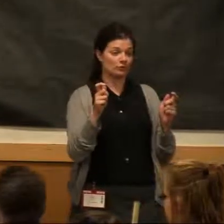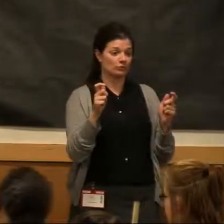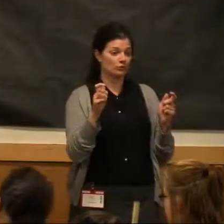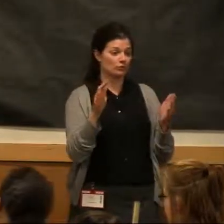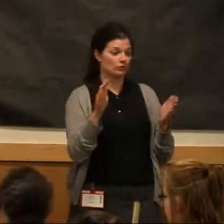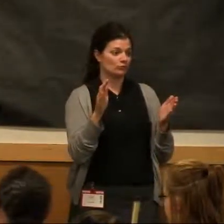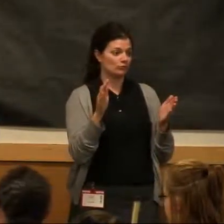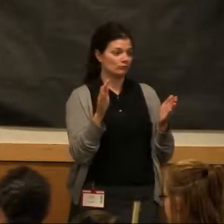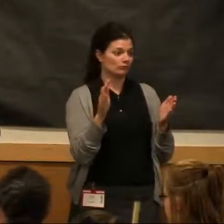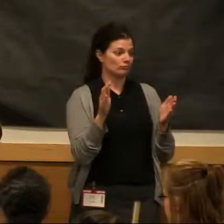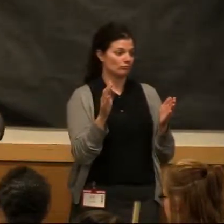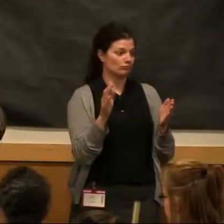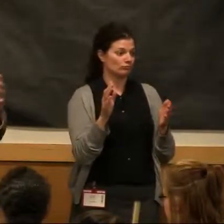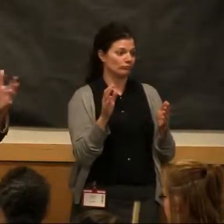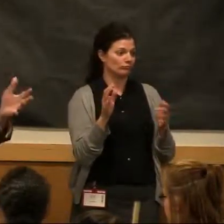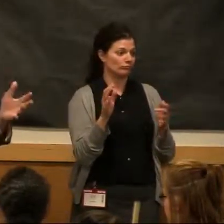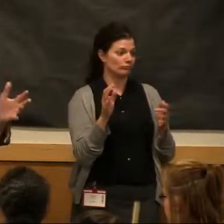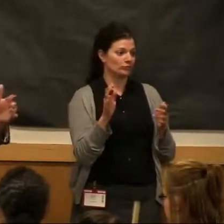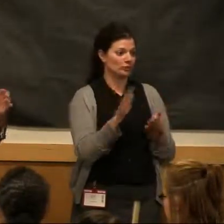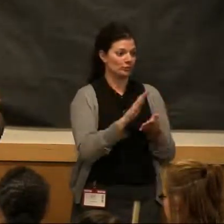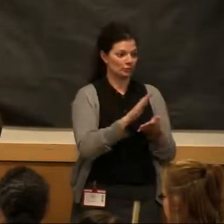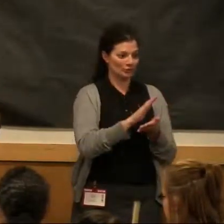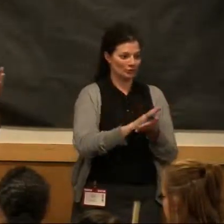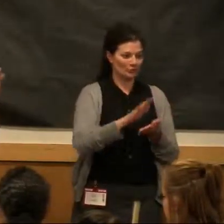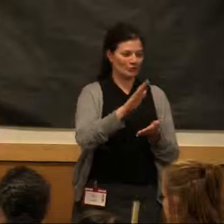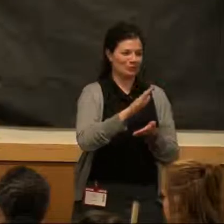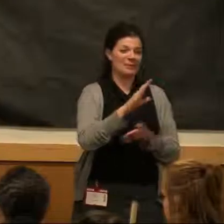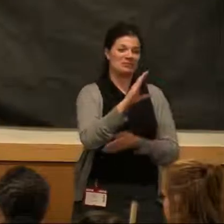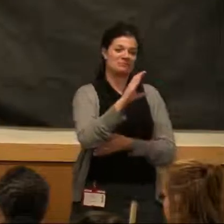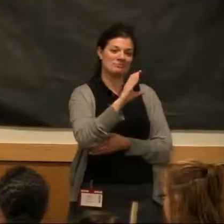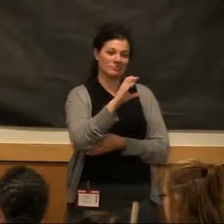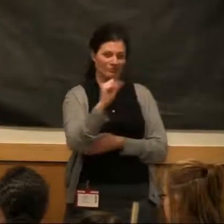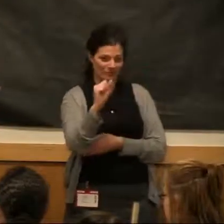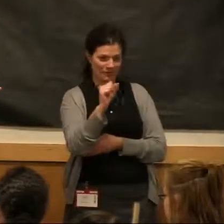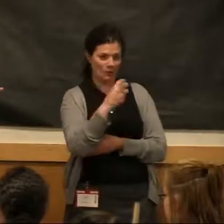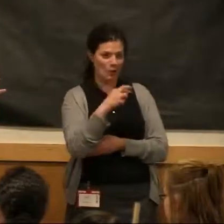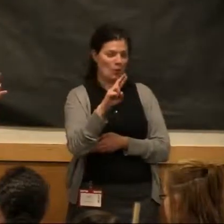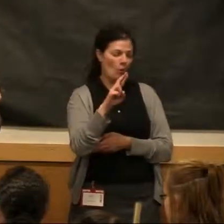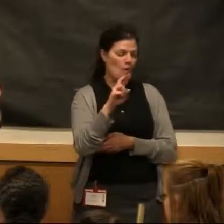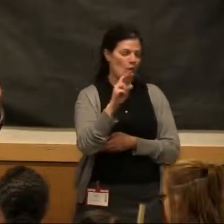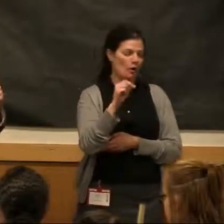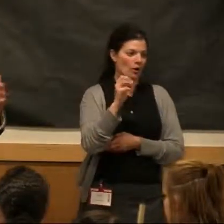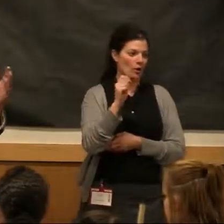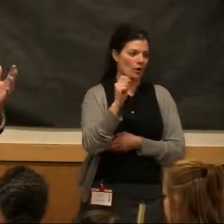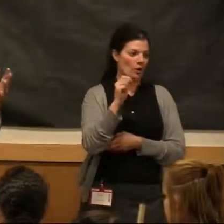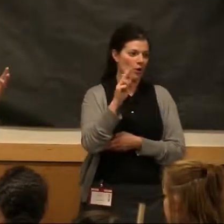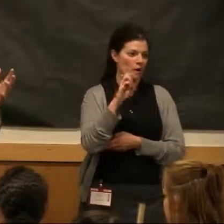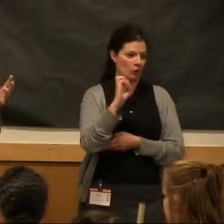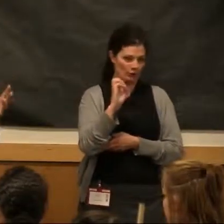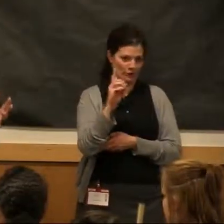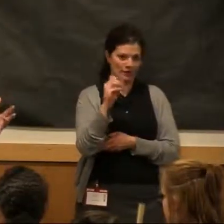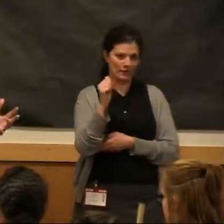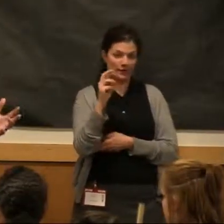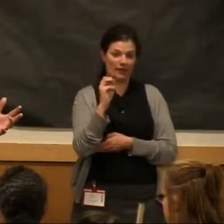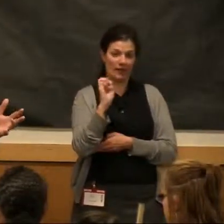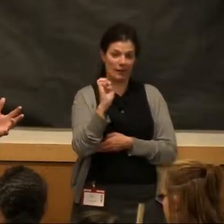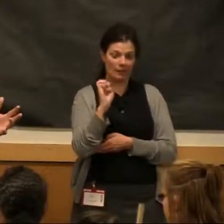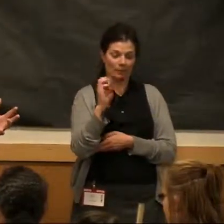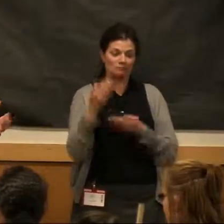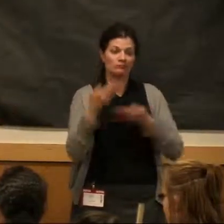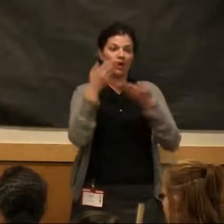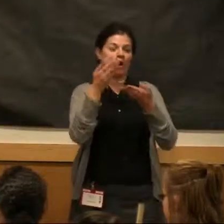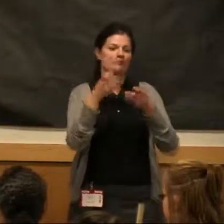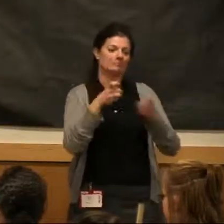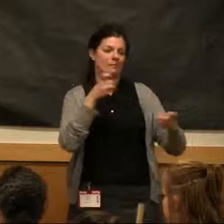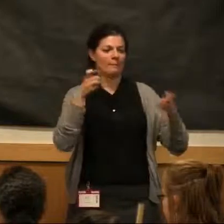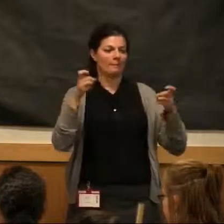Dame or the University of Texas or various schools that you have heard of before, will offer what I would call big-time